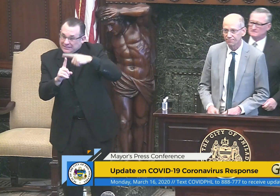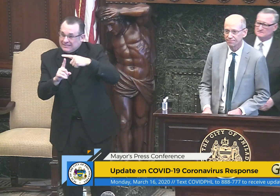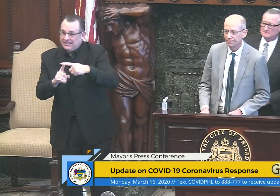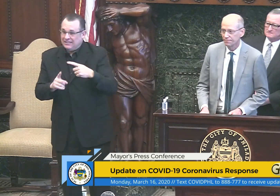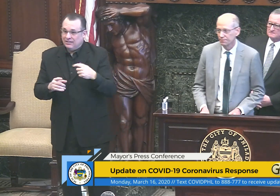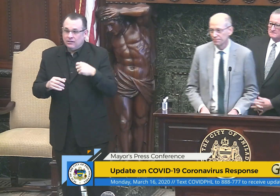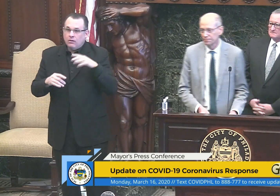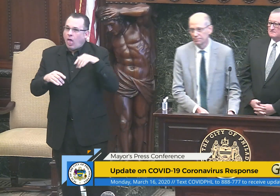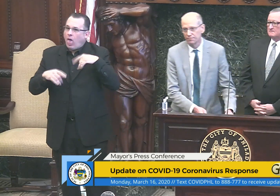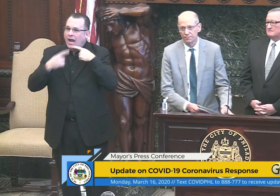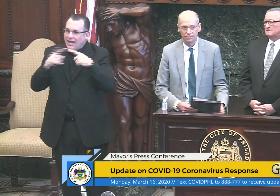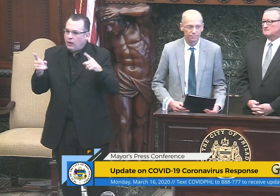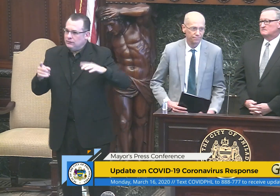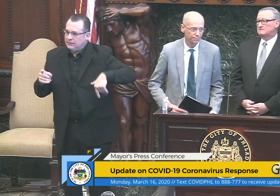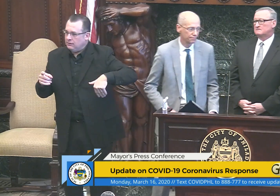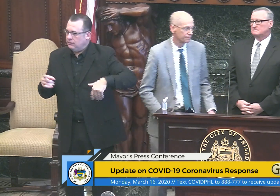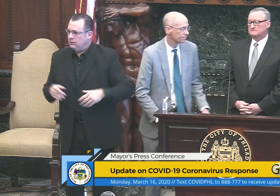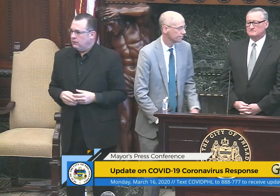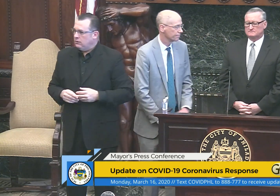yet.